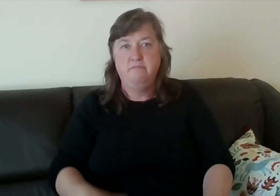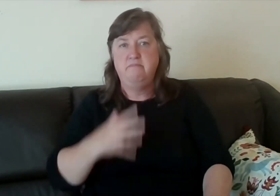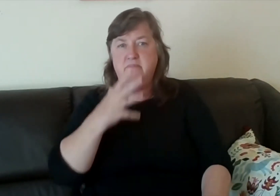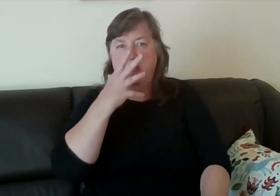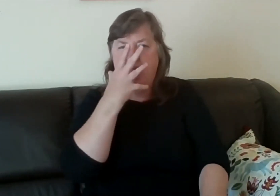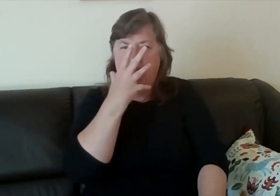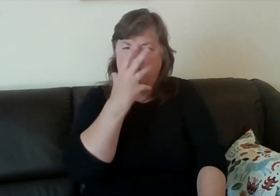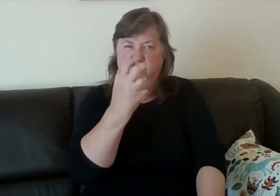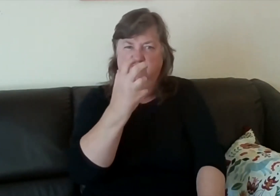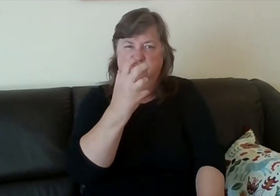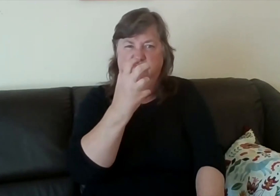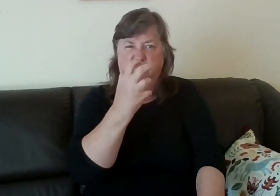Mad.